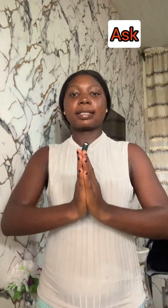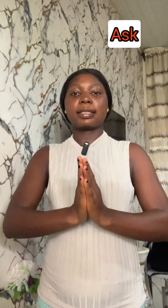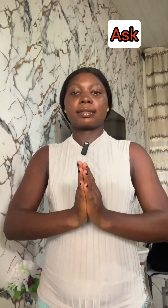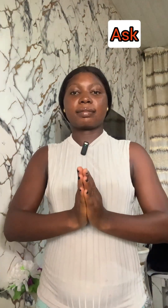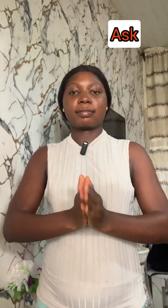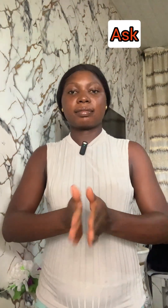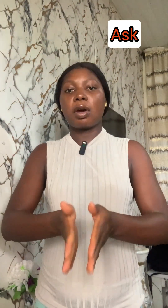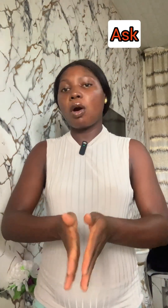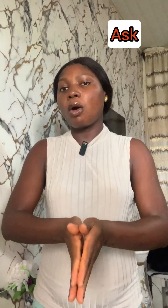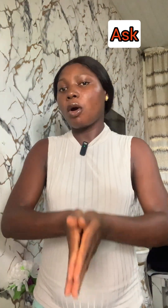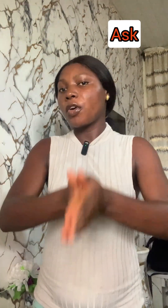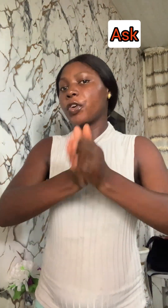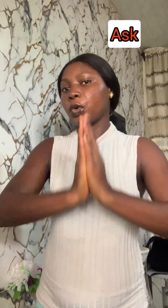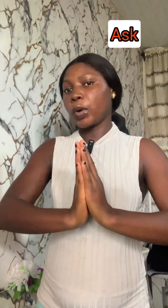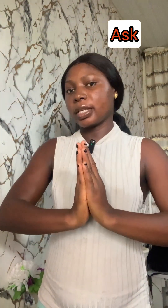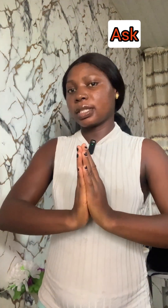Ask or request.